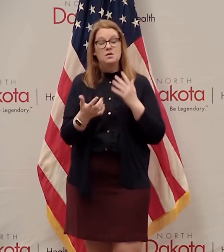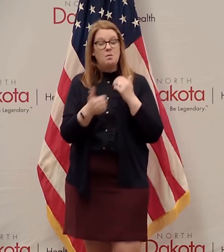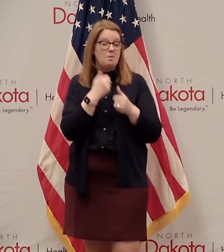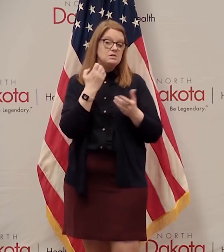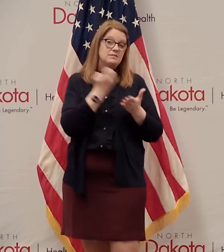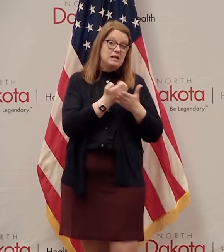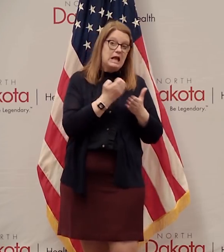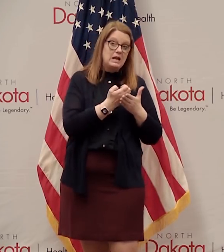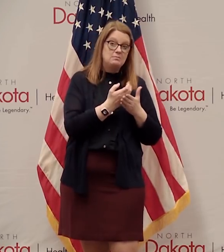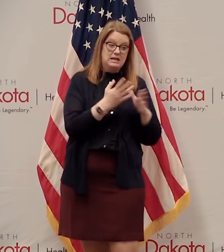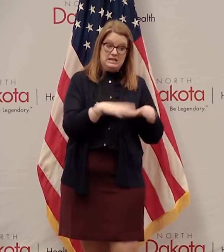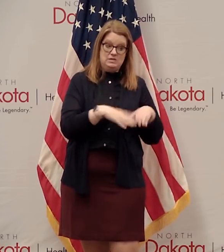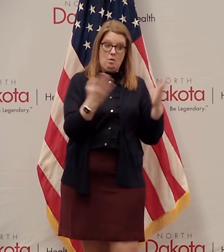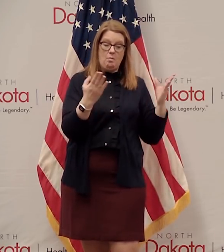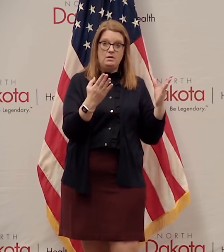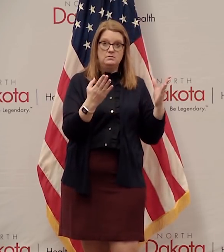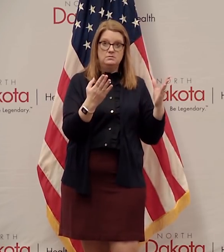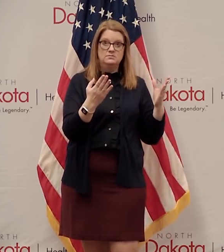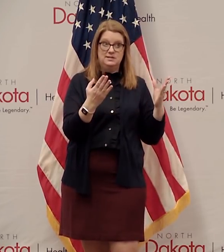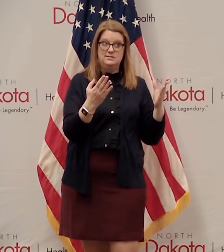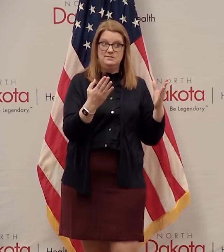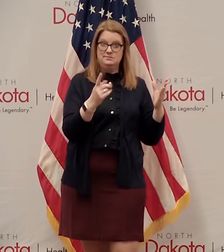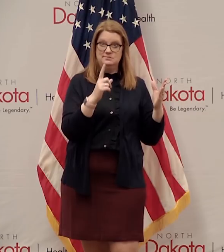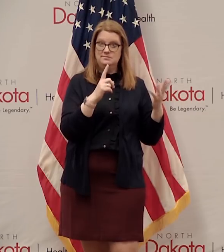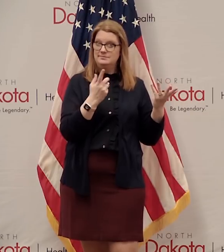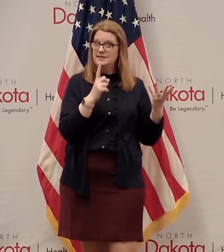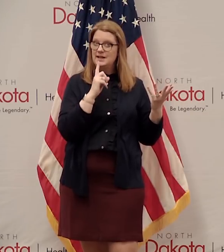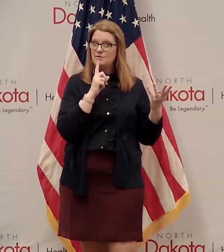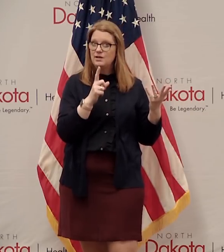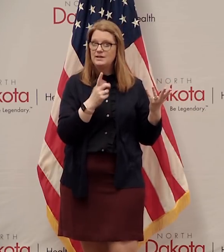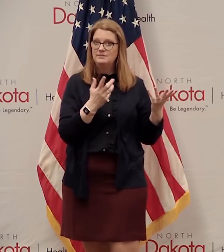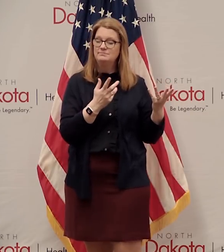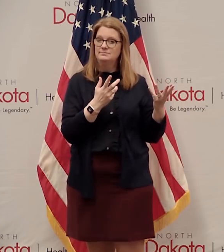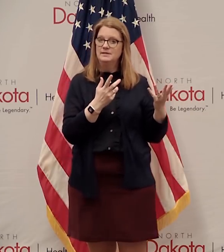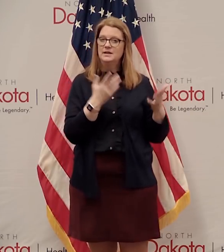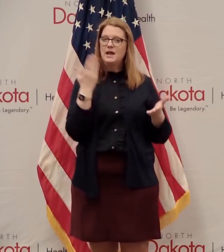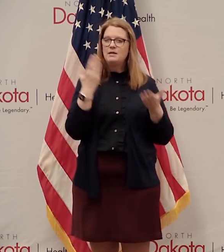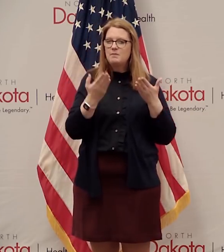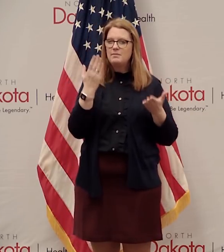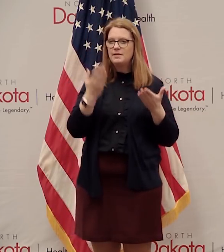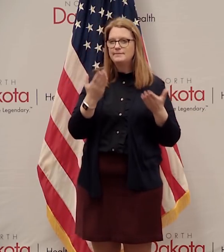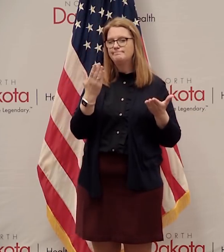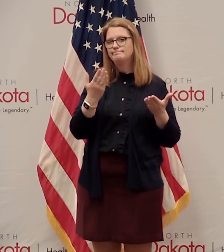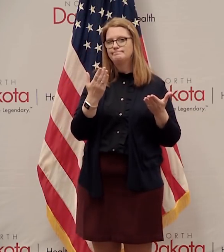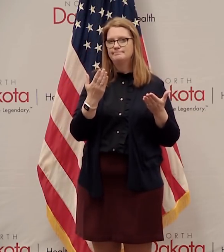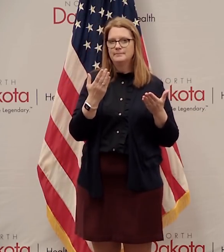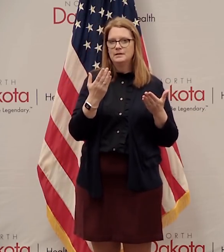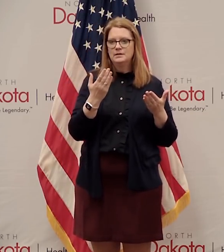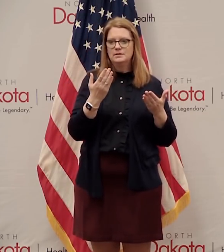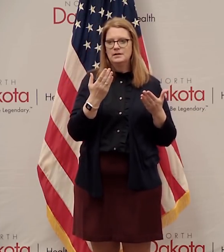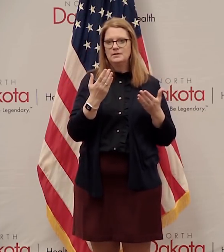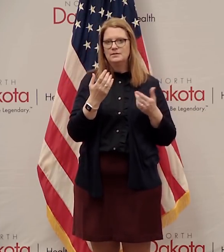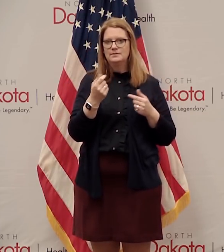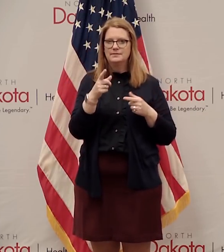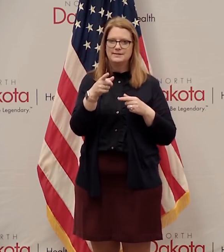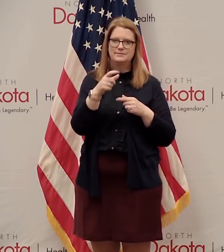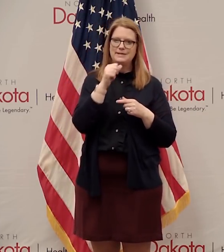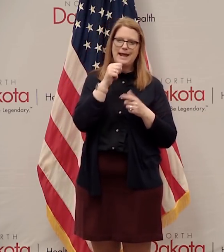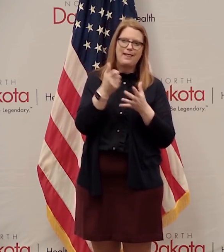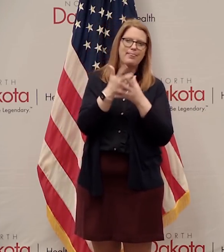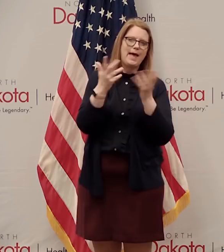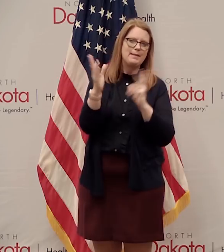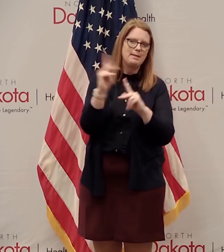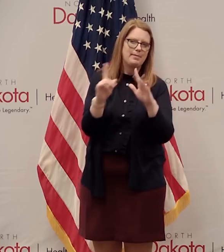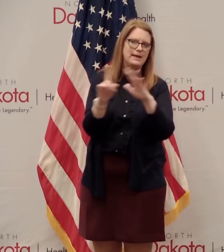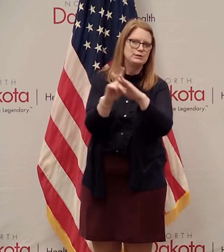is open, more than almost any other state, and maybe that's why it accounts for the light turnout that showed up today, because there may be